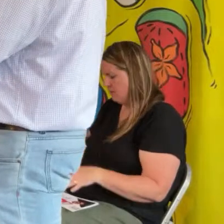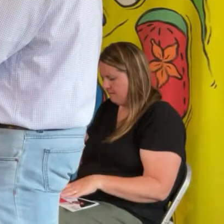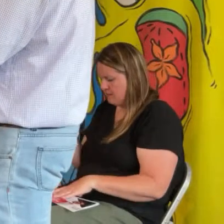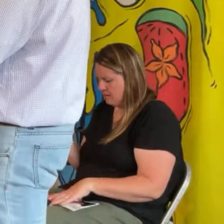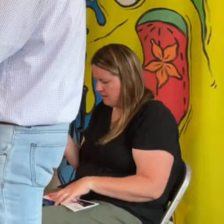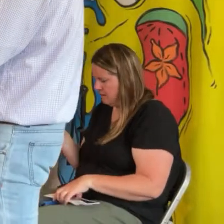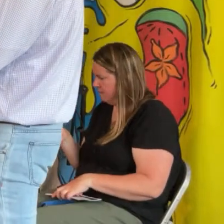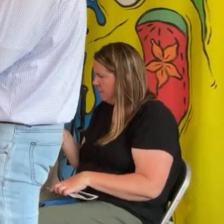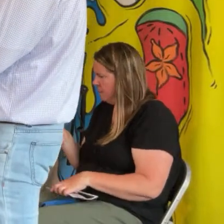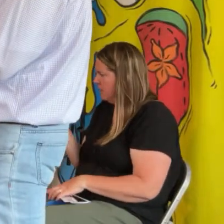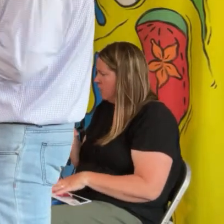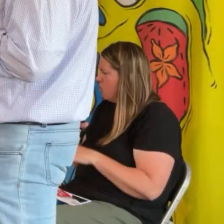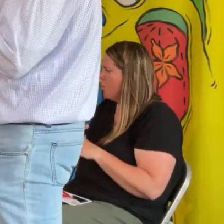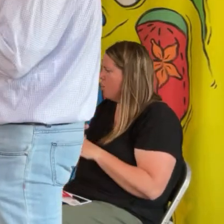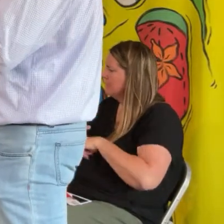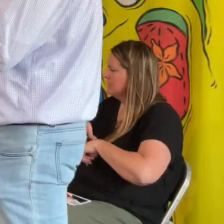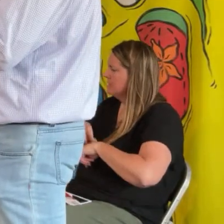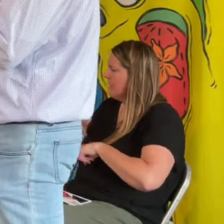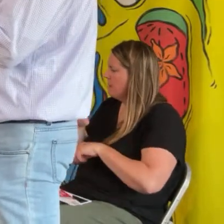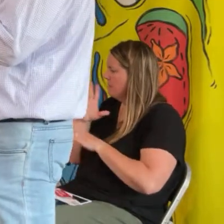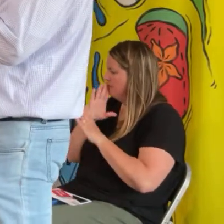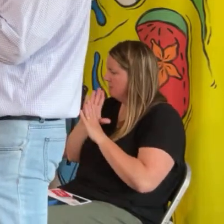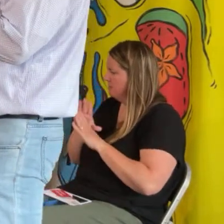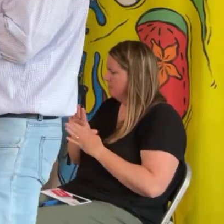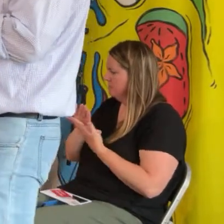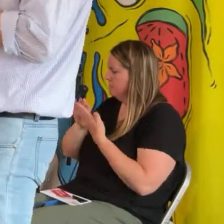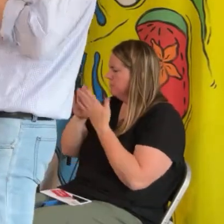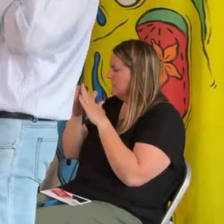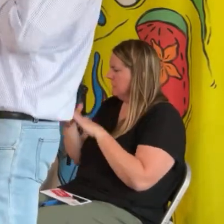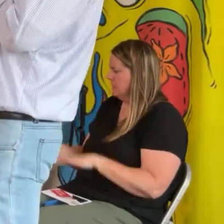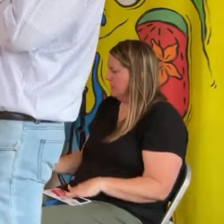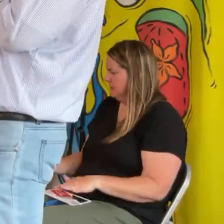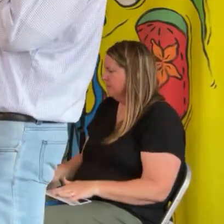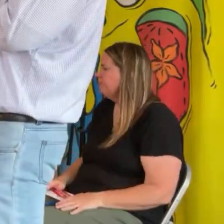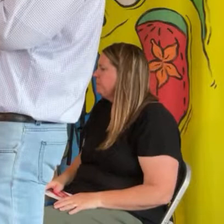and it's called In a Time of Peace. Okay.